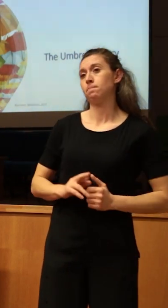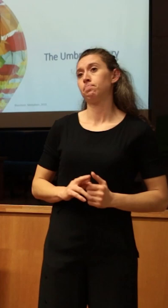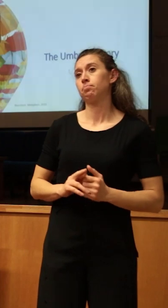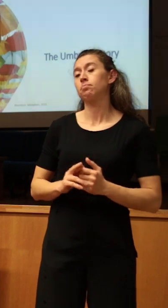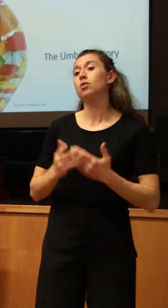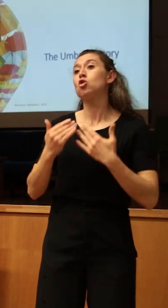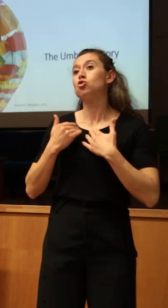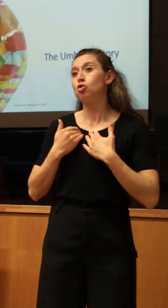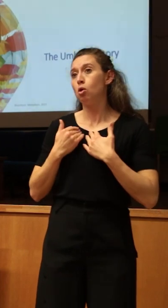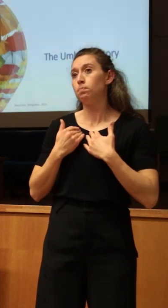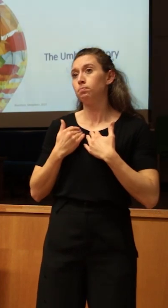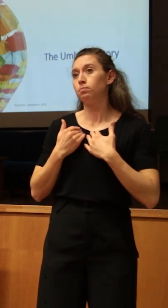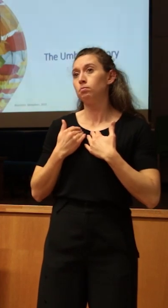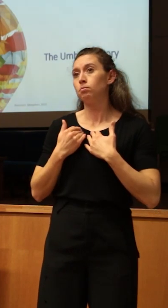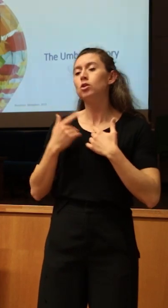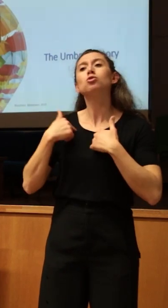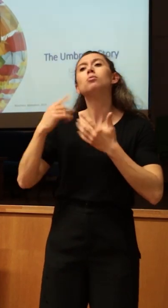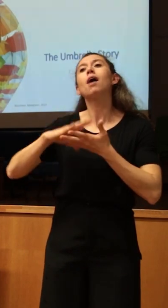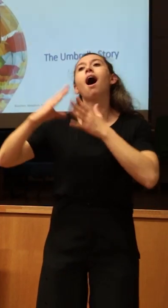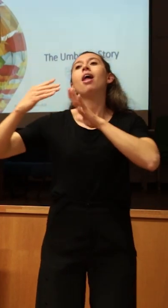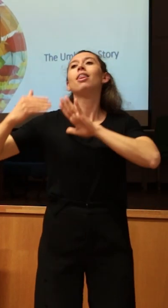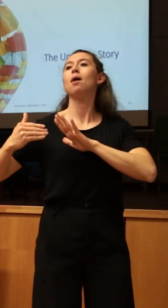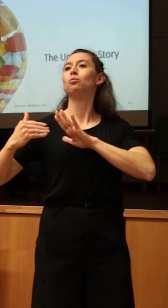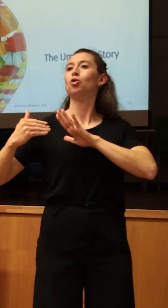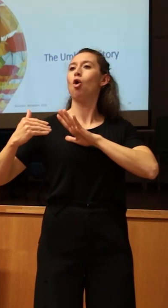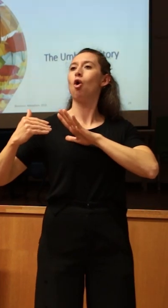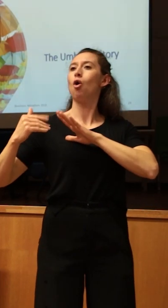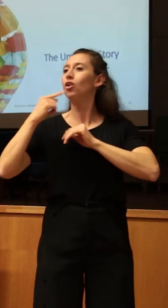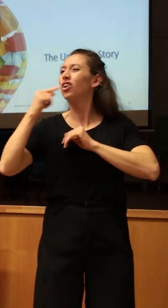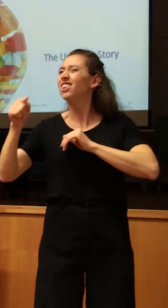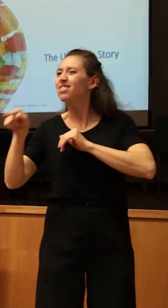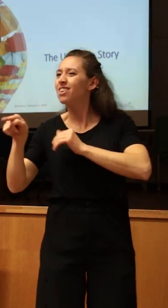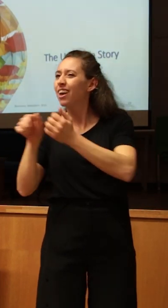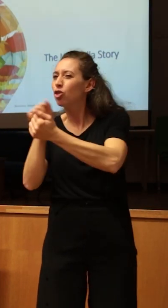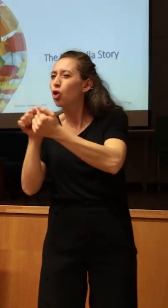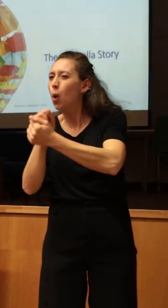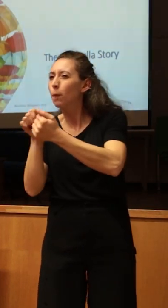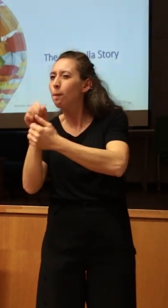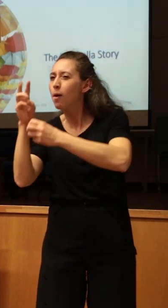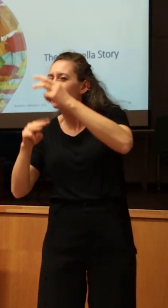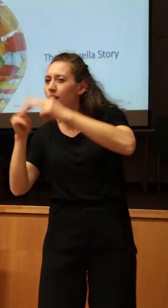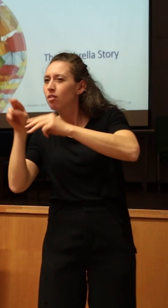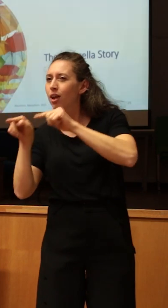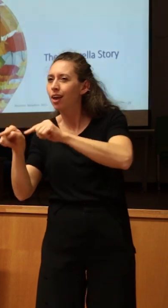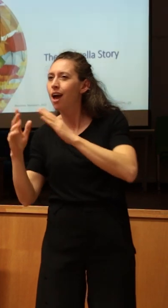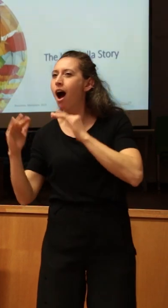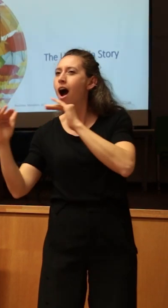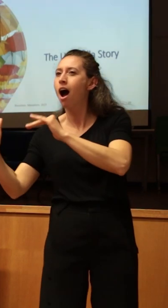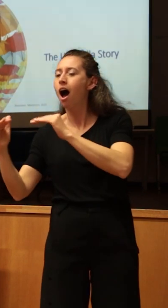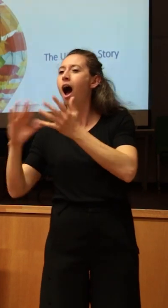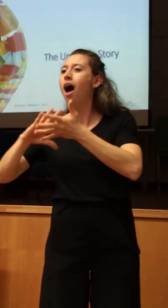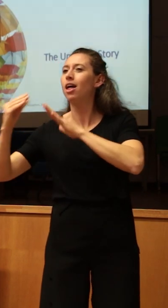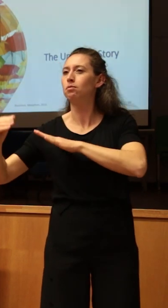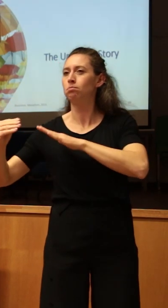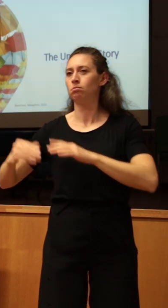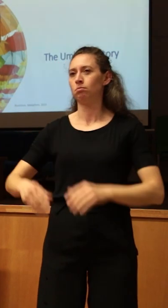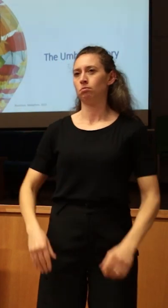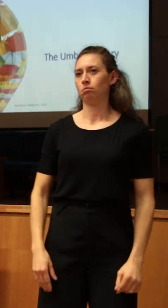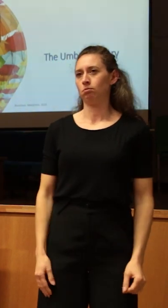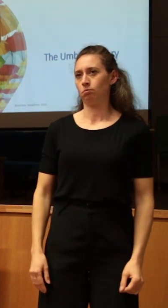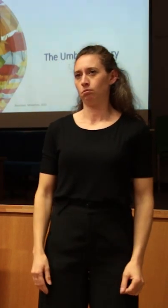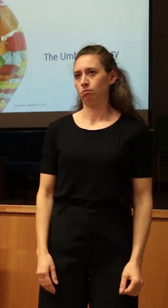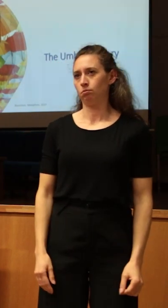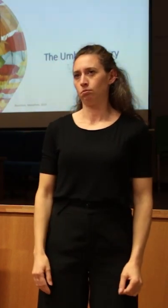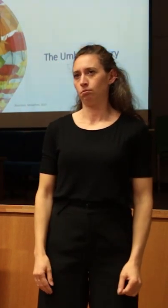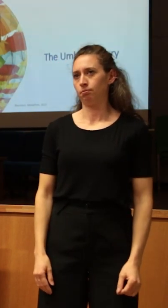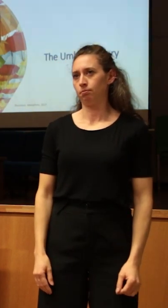yo me adapto al idioma del cliente. And then we ask that question. We say, if that, let's say, I'm